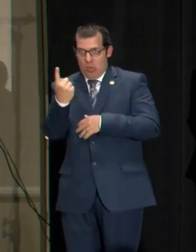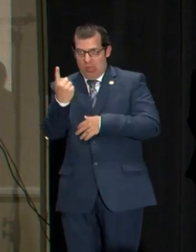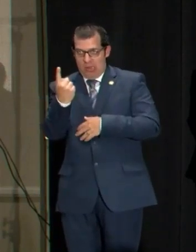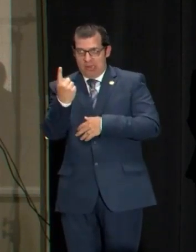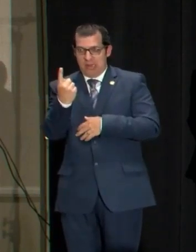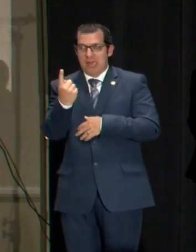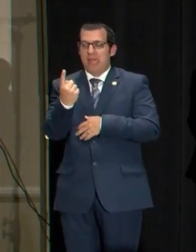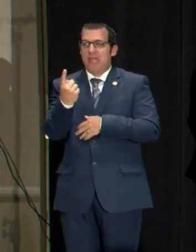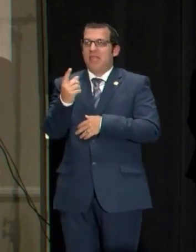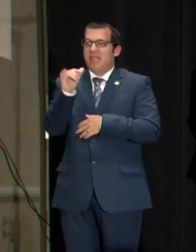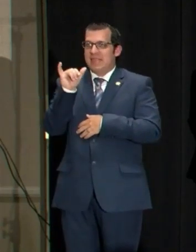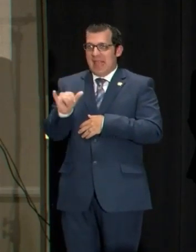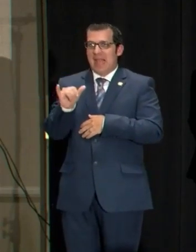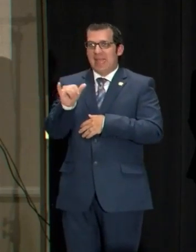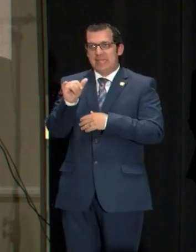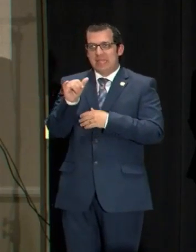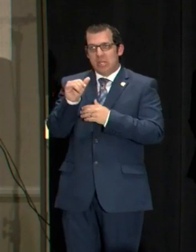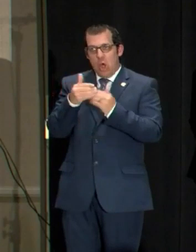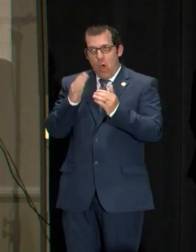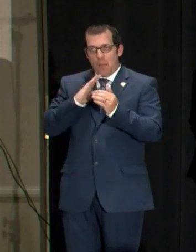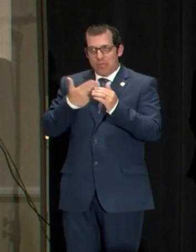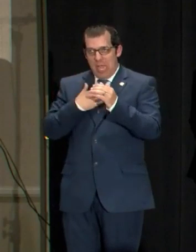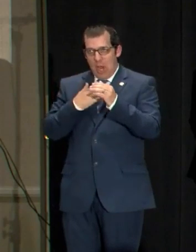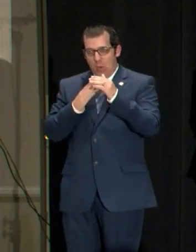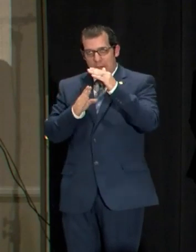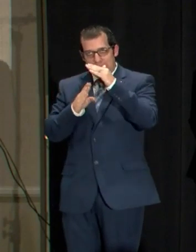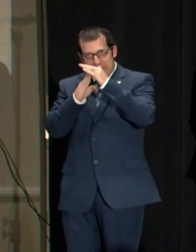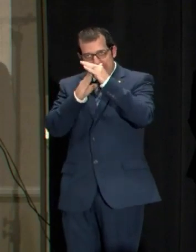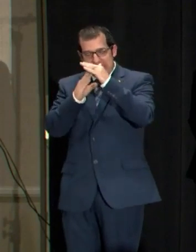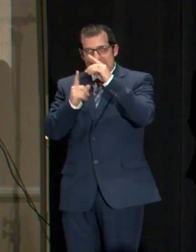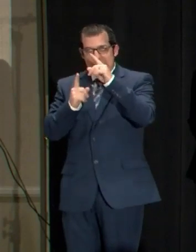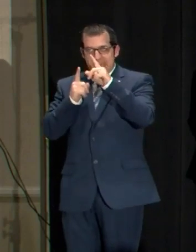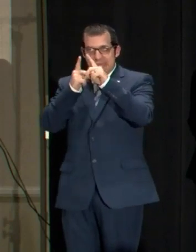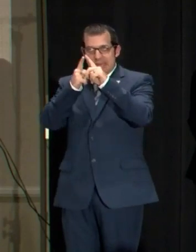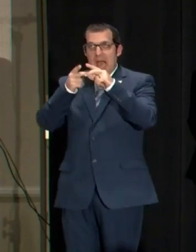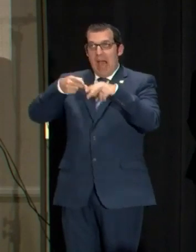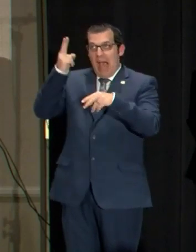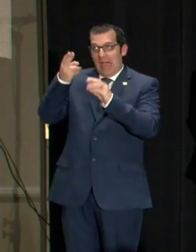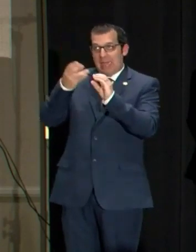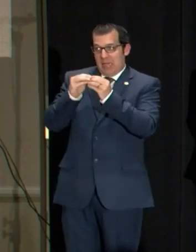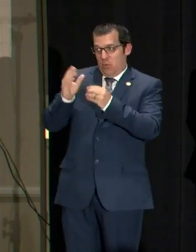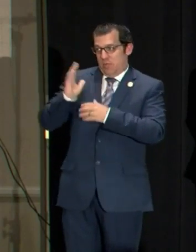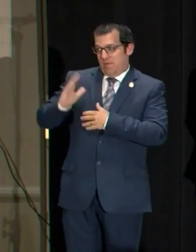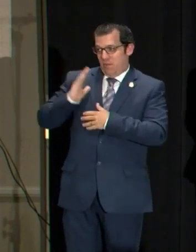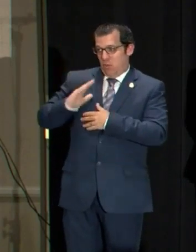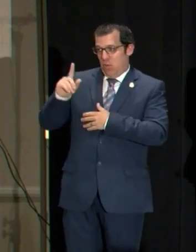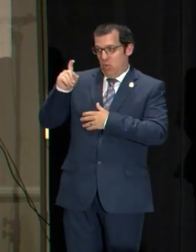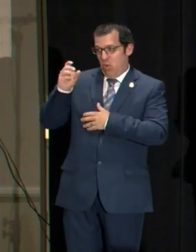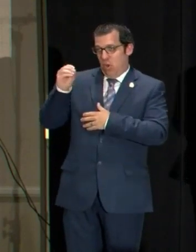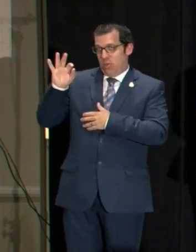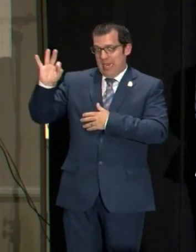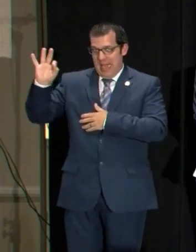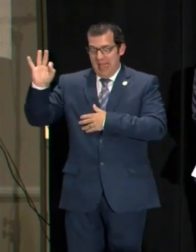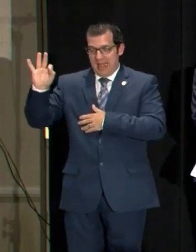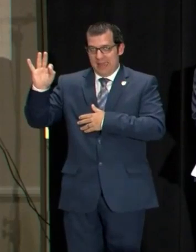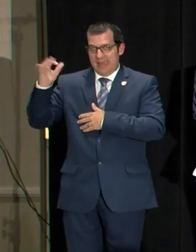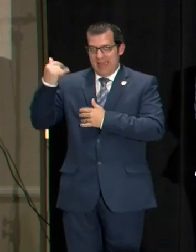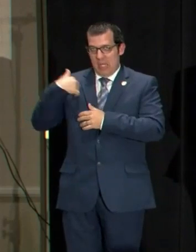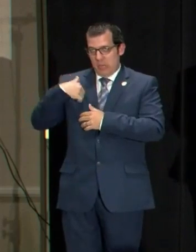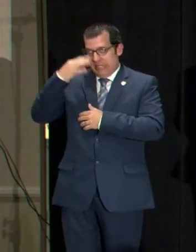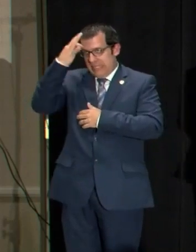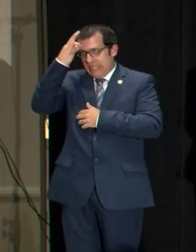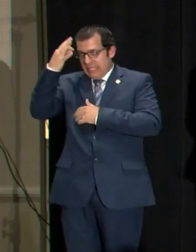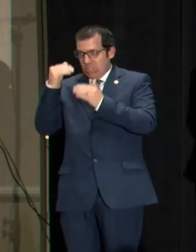that is almost at our peak. Our previous highest number hospitalized was 109.